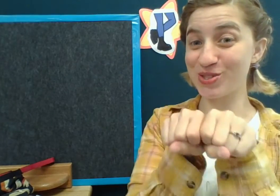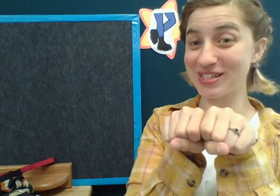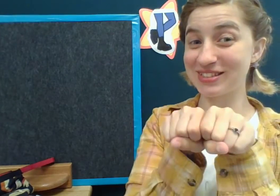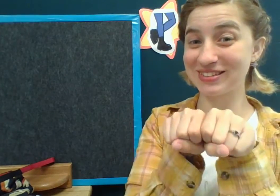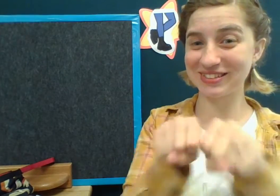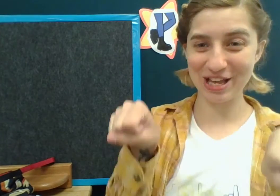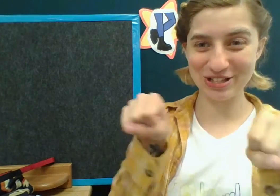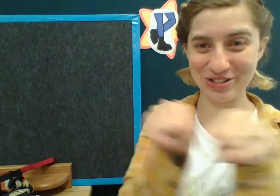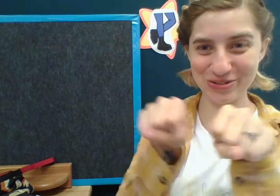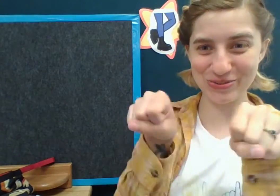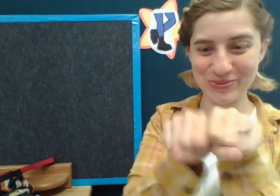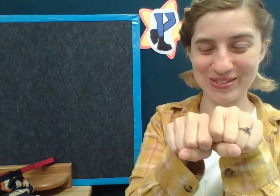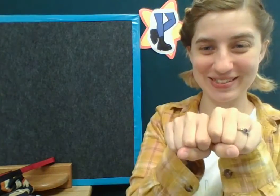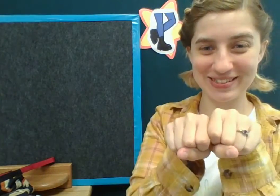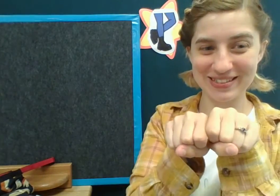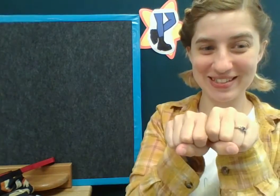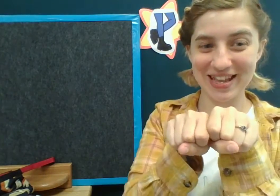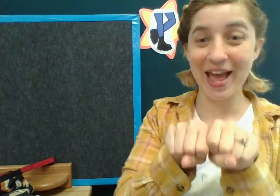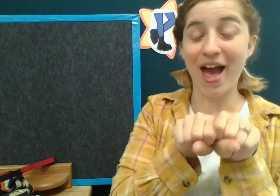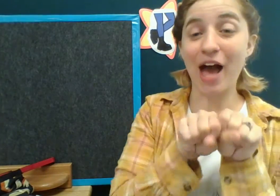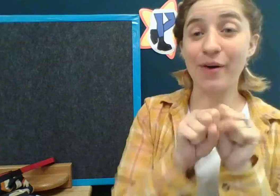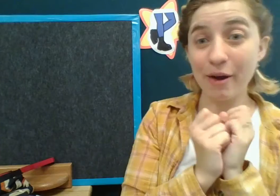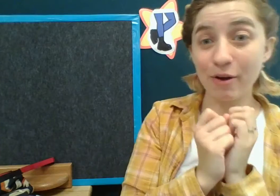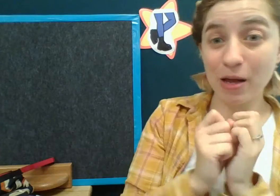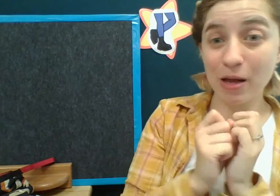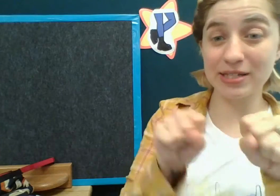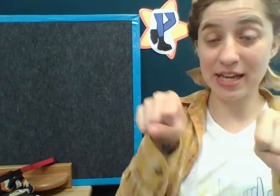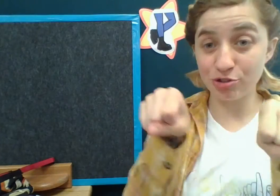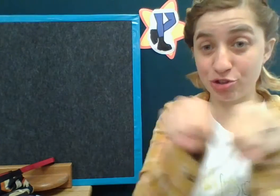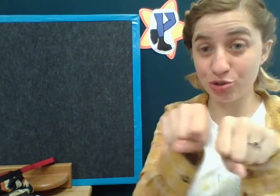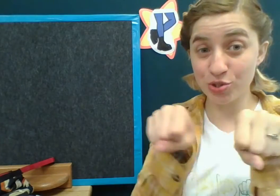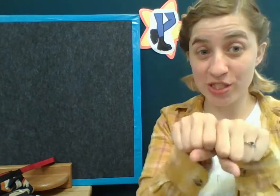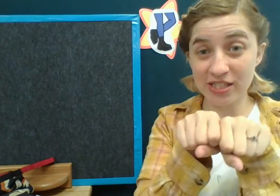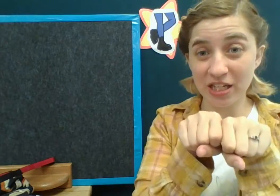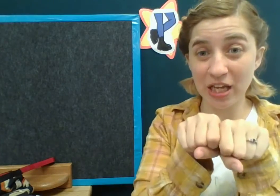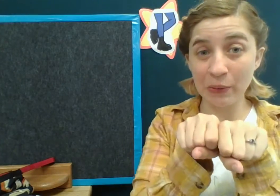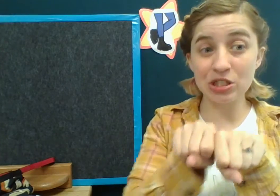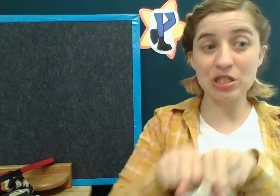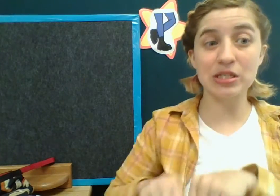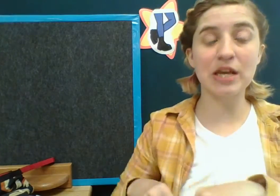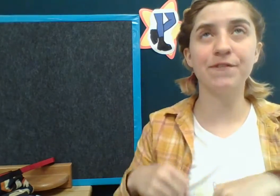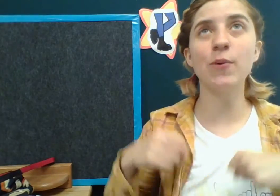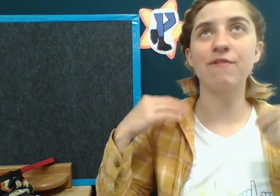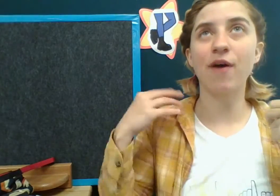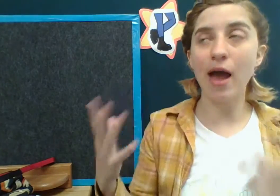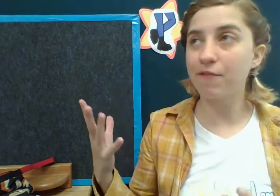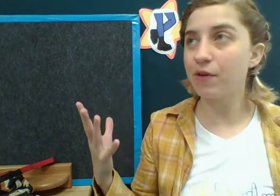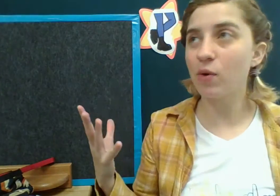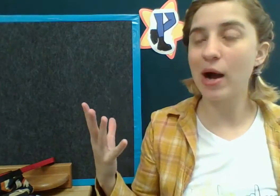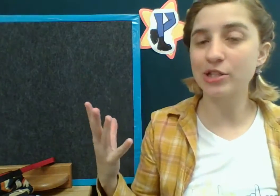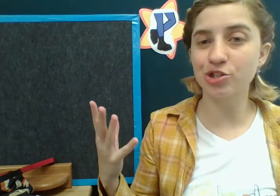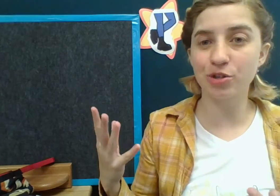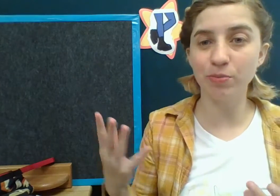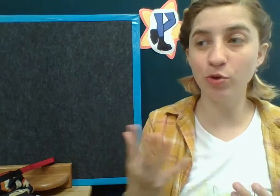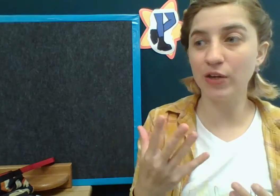Shoes. Shoes. How I remember to sign shoes in sign language is if you have ever watched the